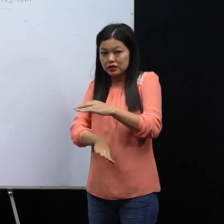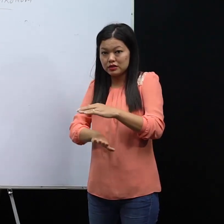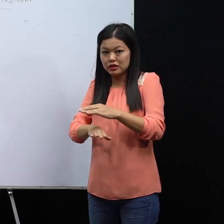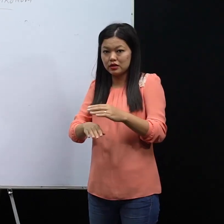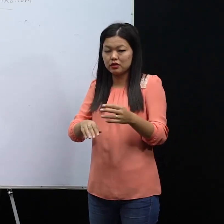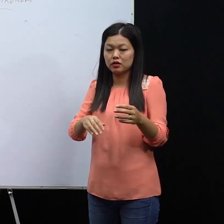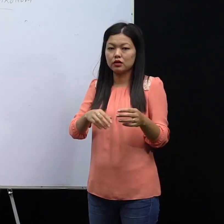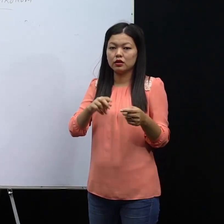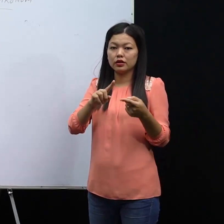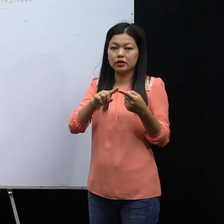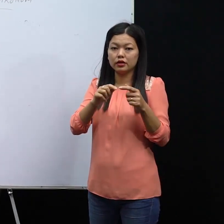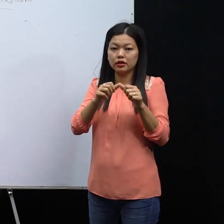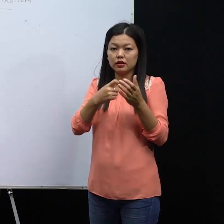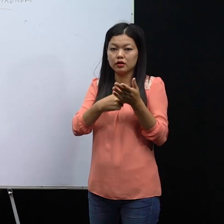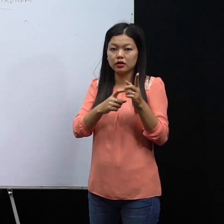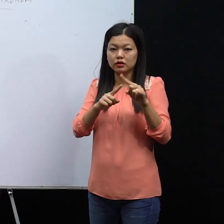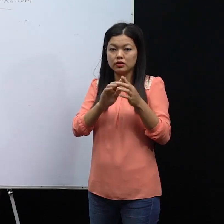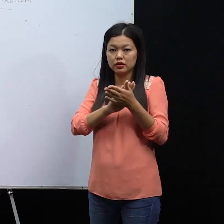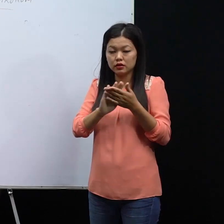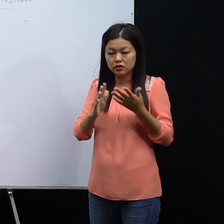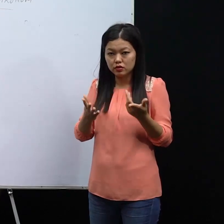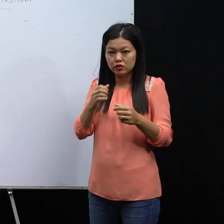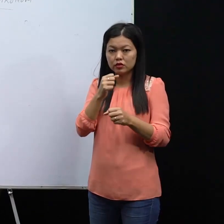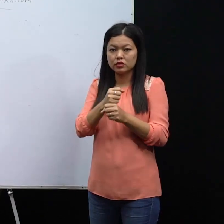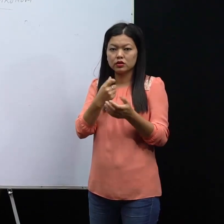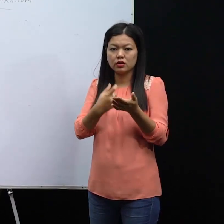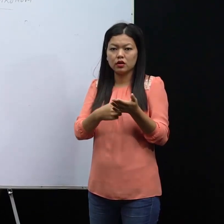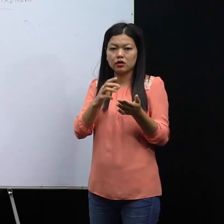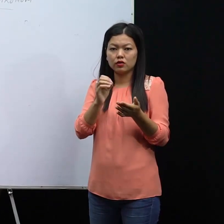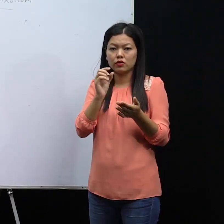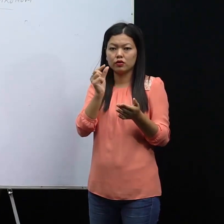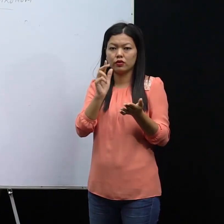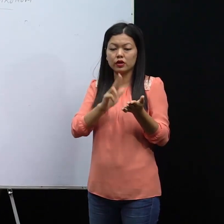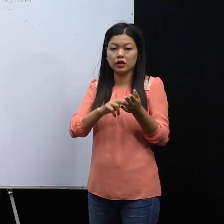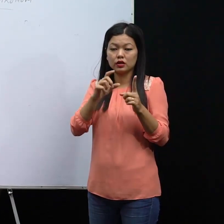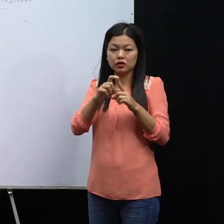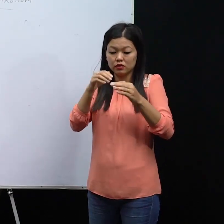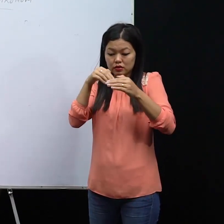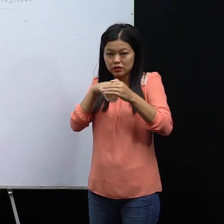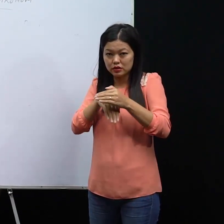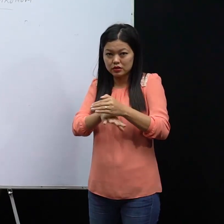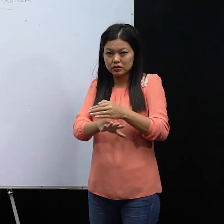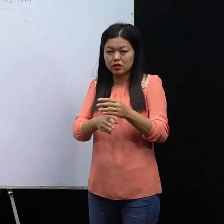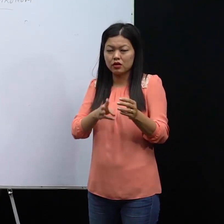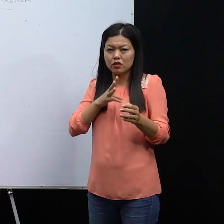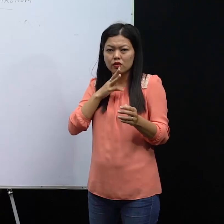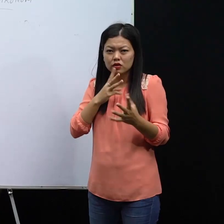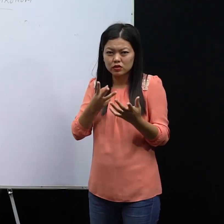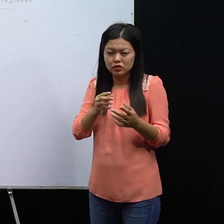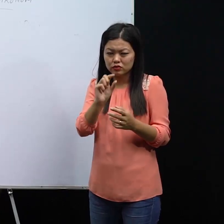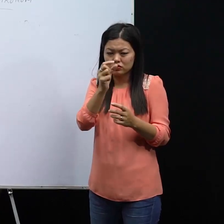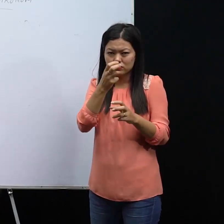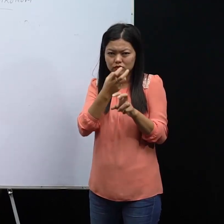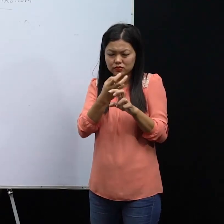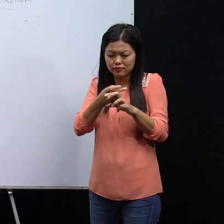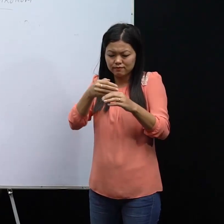like many soils, like, or the rocks compress each other, and then they got buried like deep under, they sank in deep, and at the